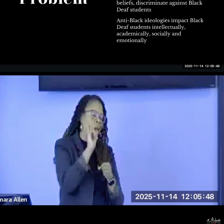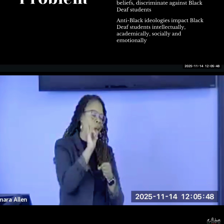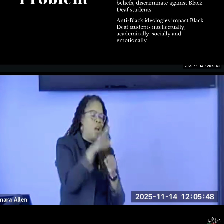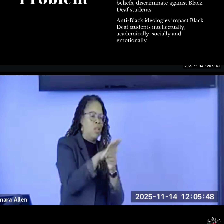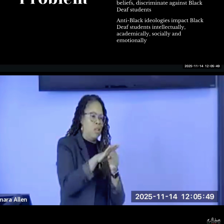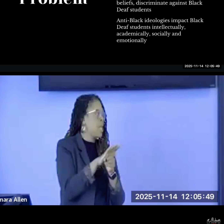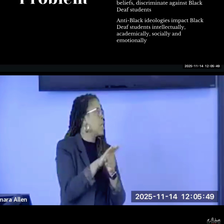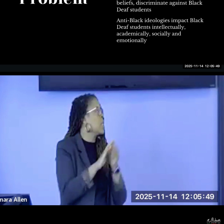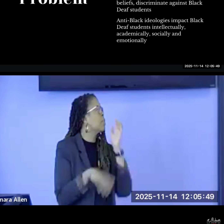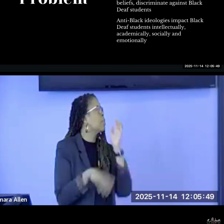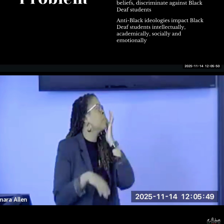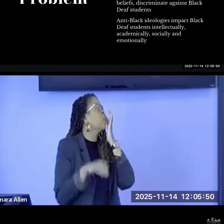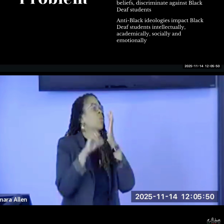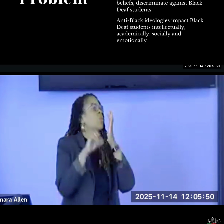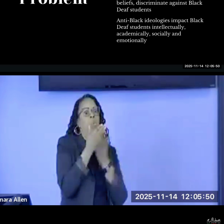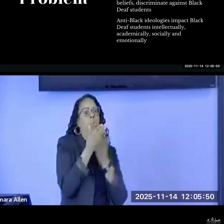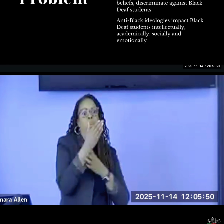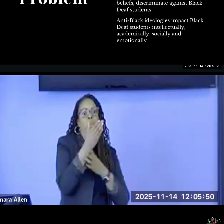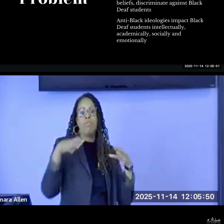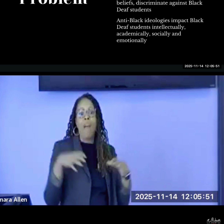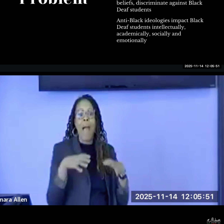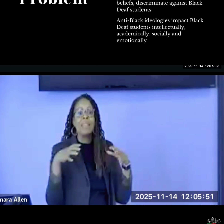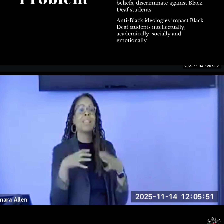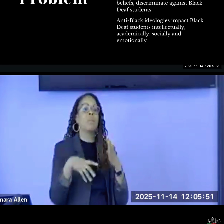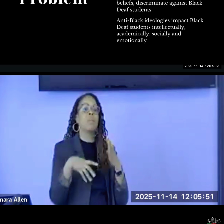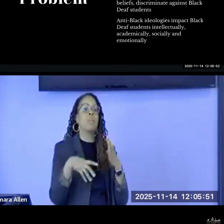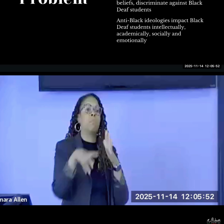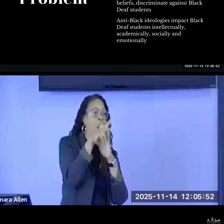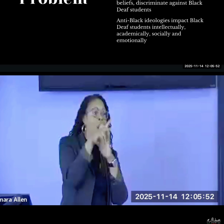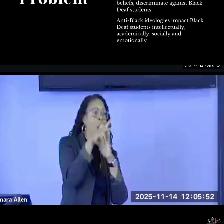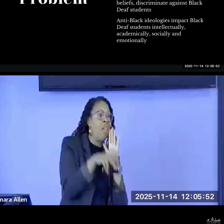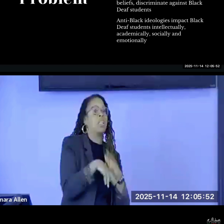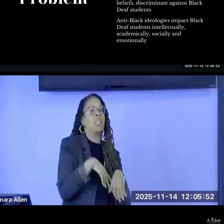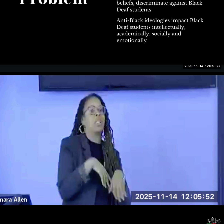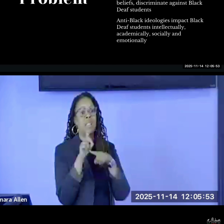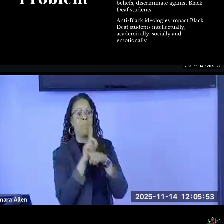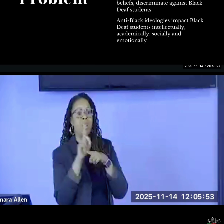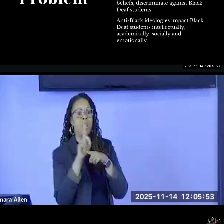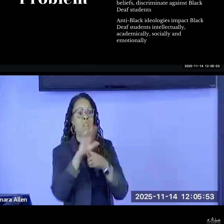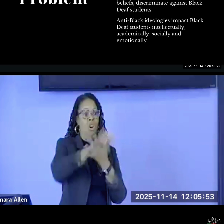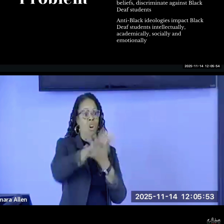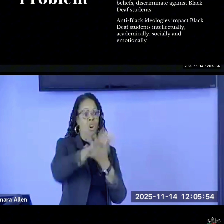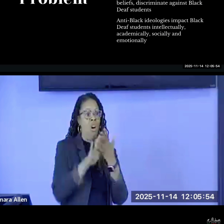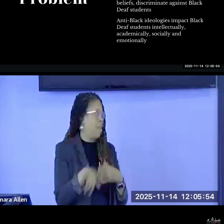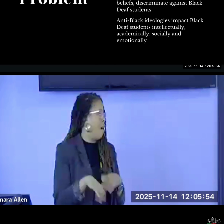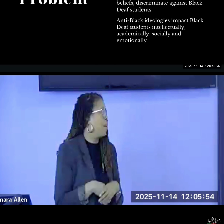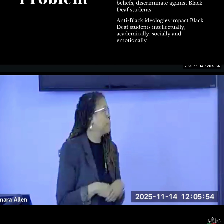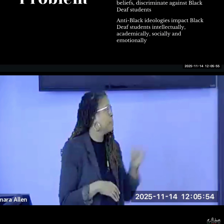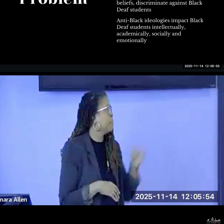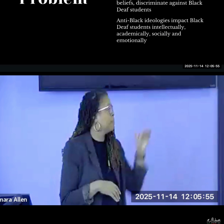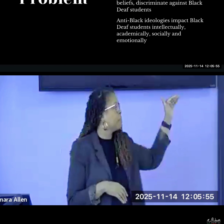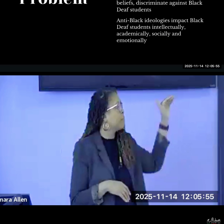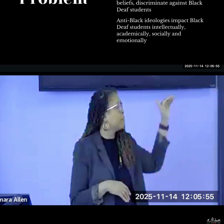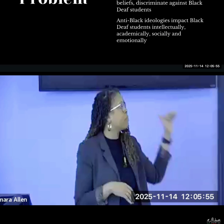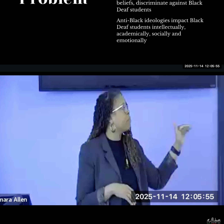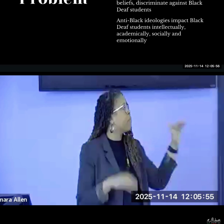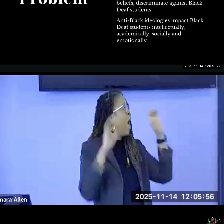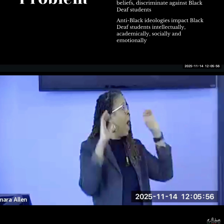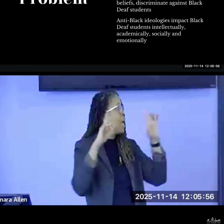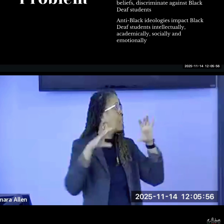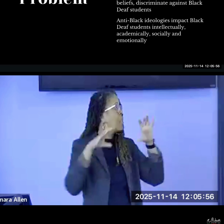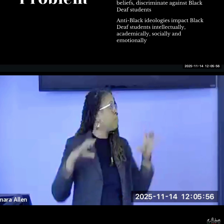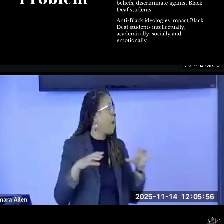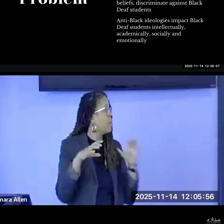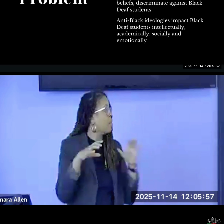they humanize them, and it's not a safe space for them. And so that also, we can think about